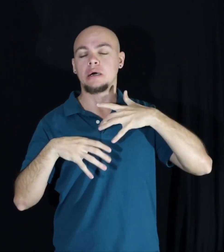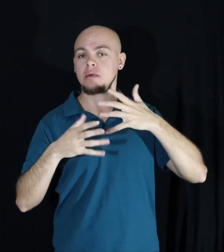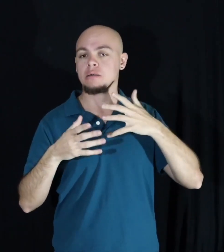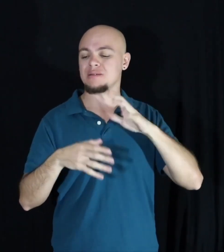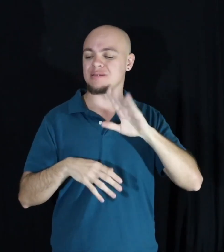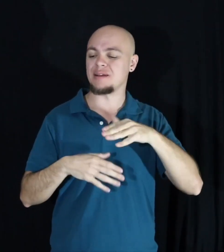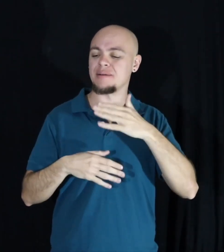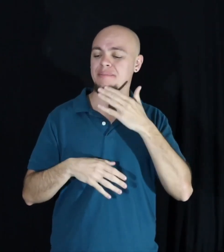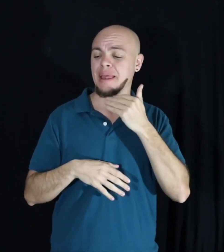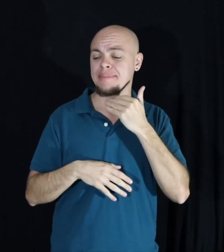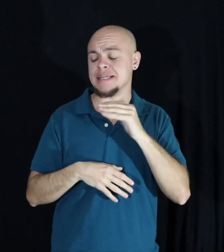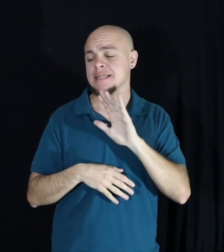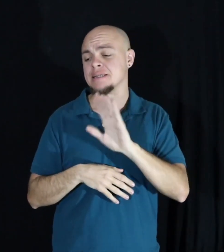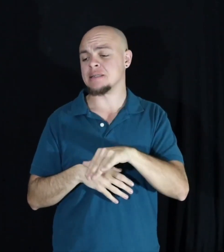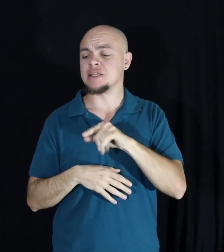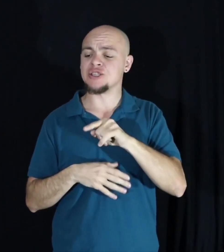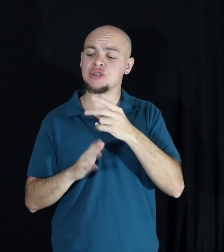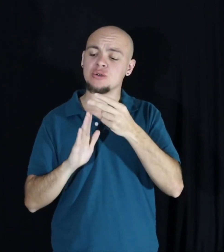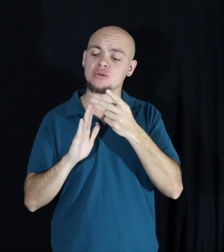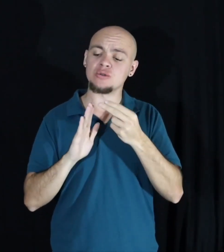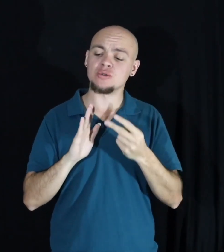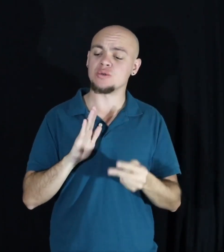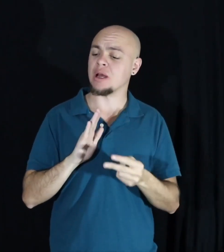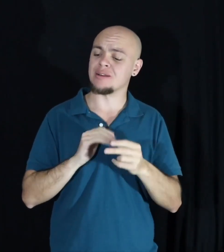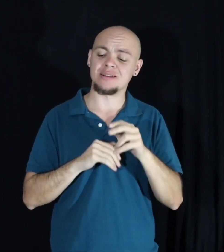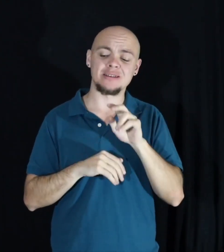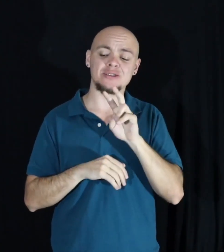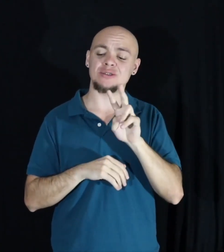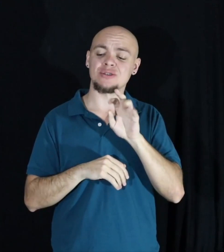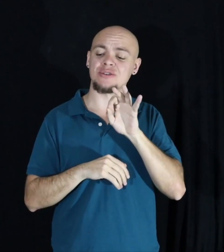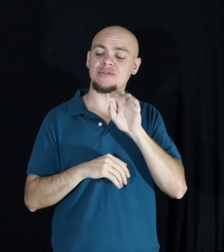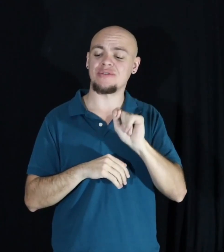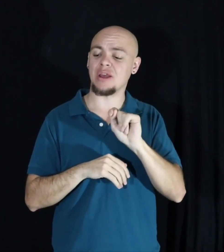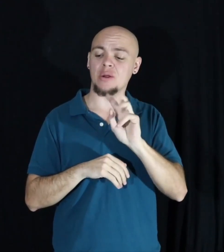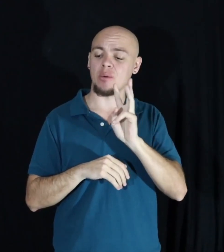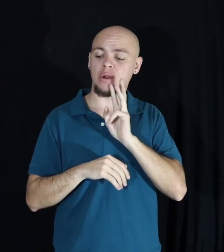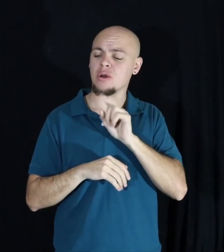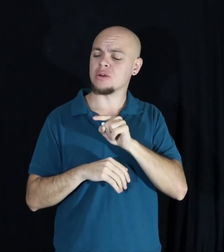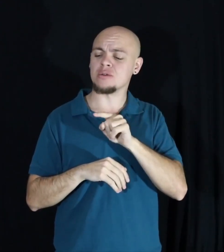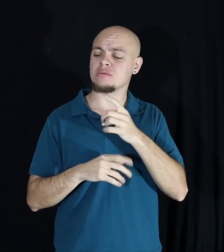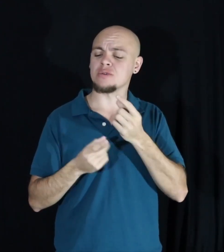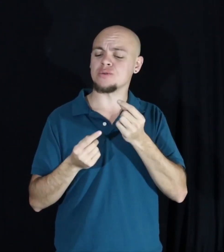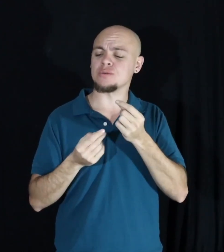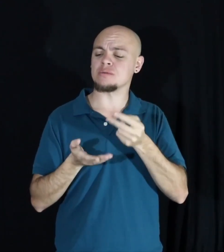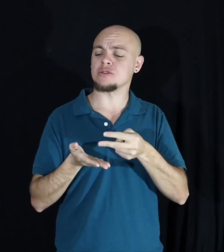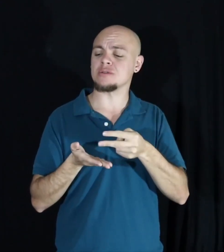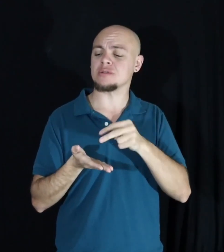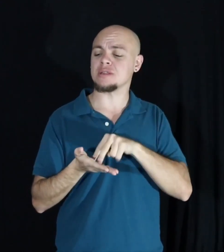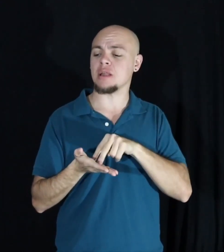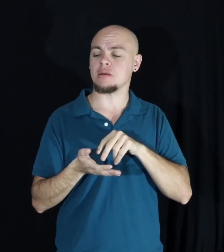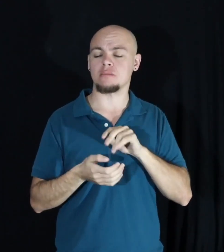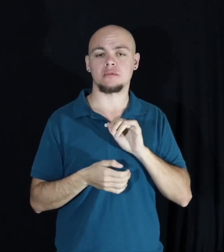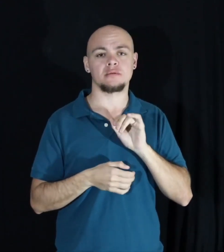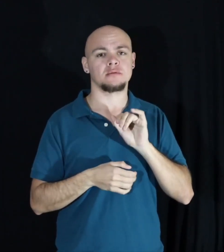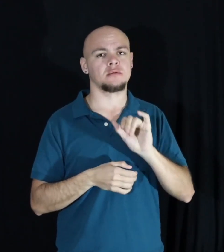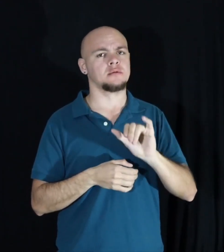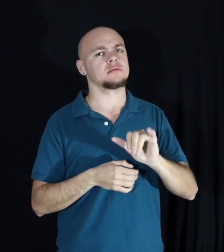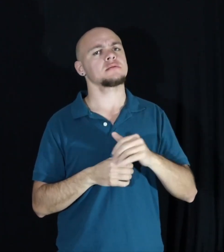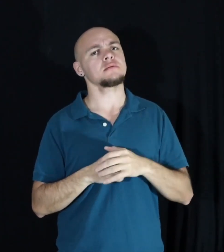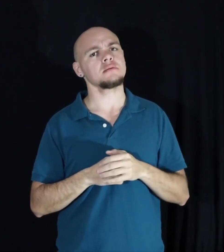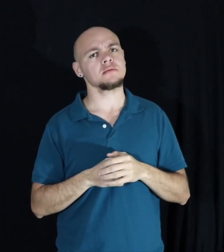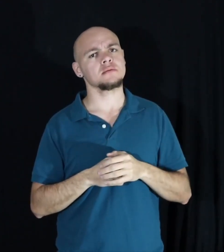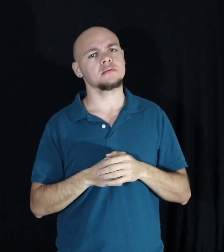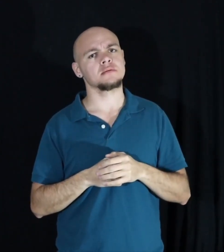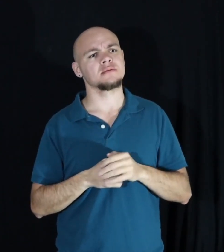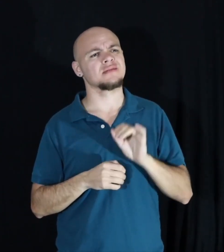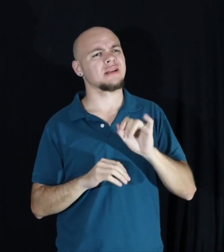"Baby, you're drowning in 2 feet of water. All you got to do is stand up." And that was probably the most